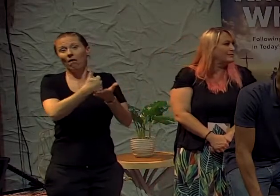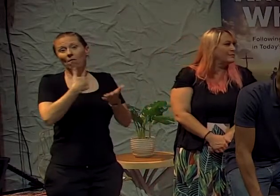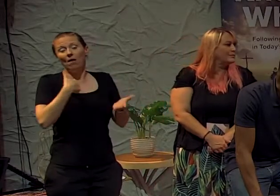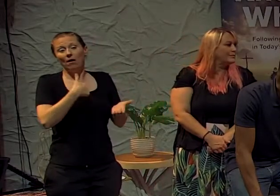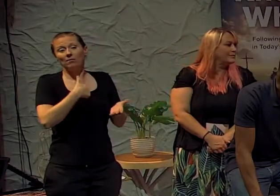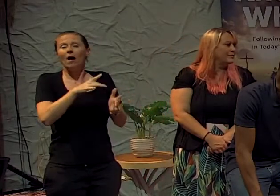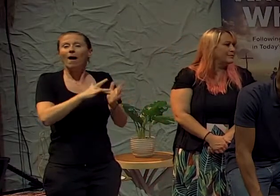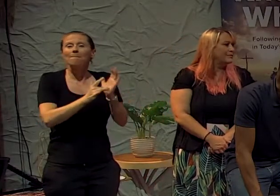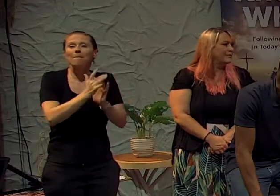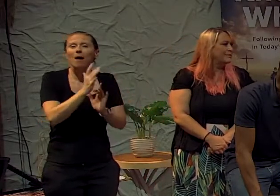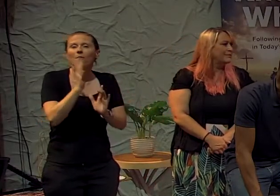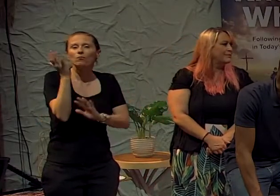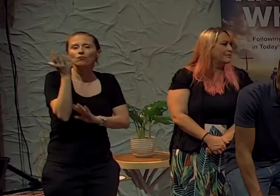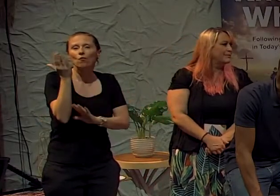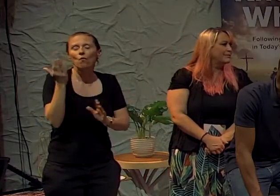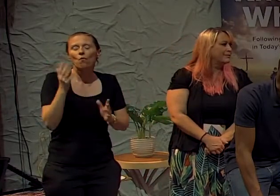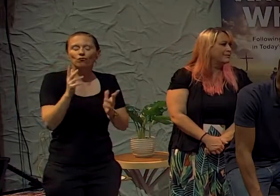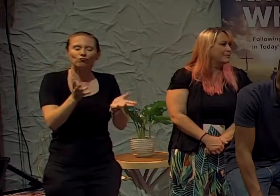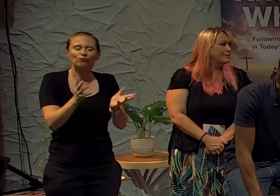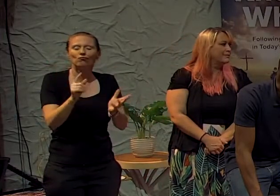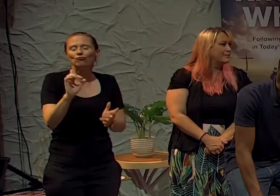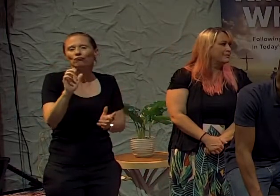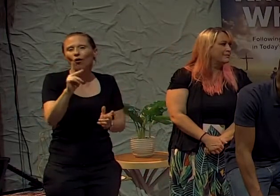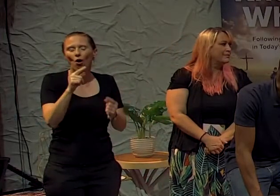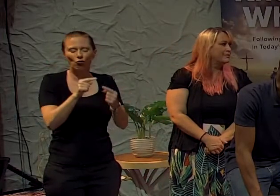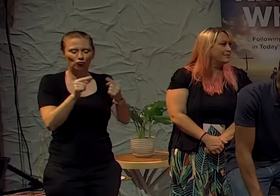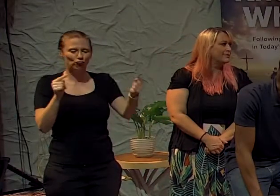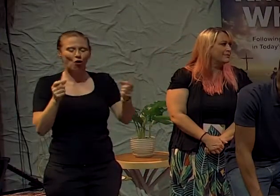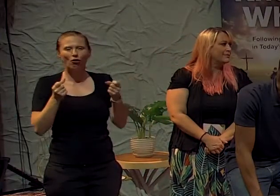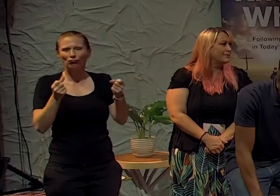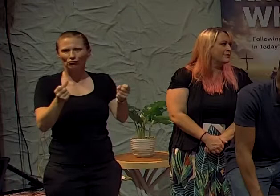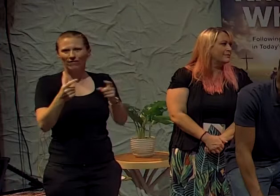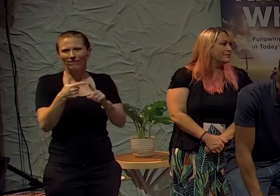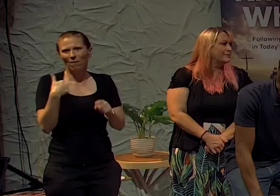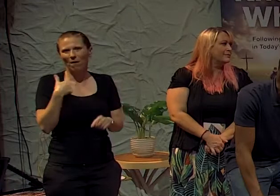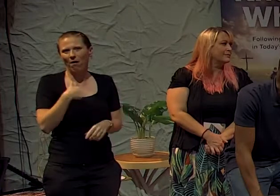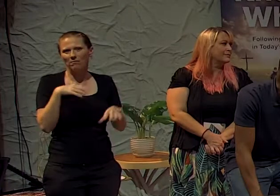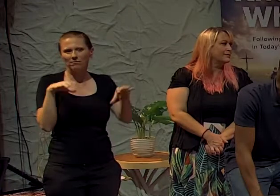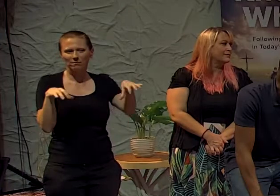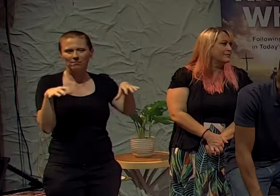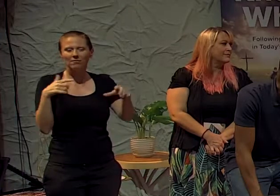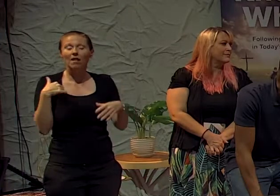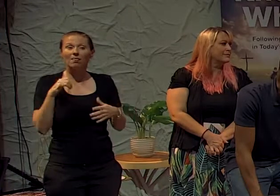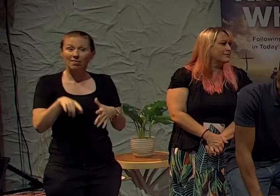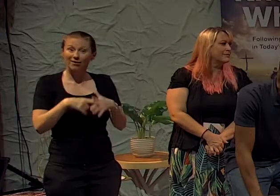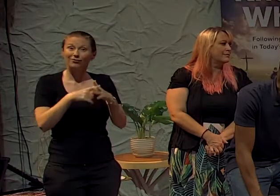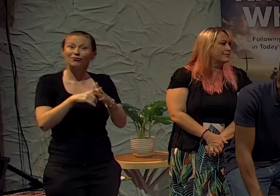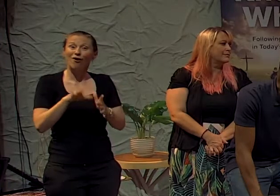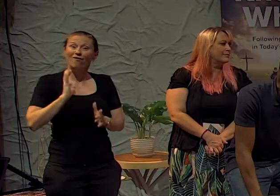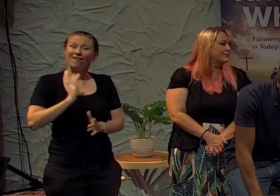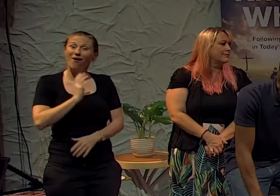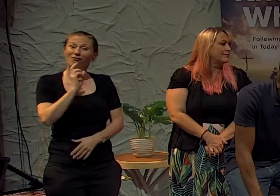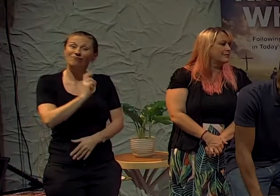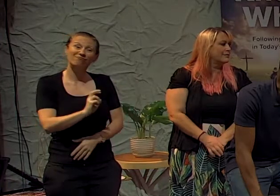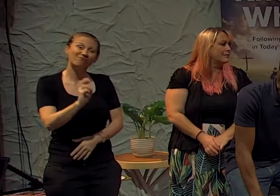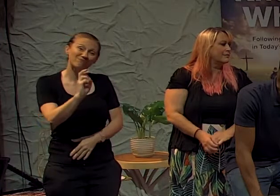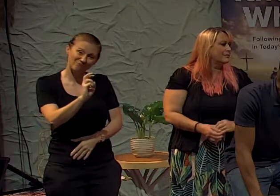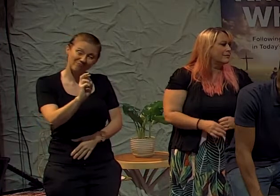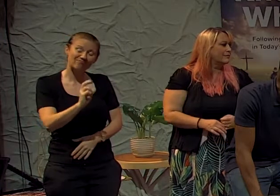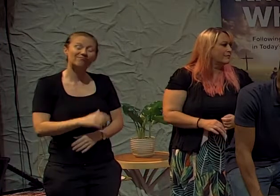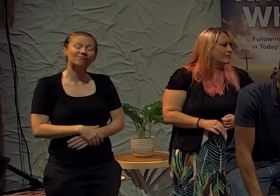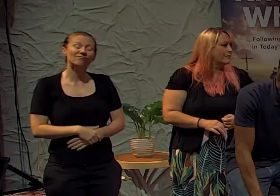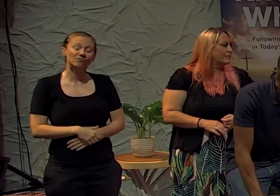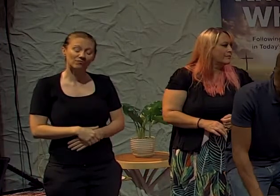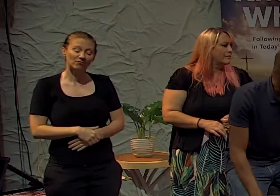Literally had a Bible talk across the street from us. And that started the journey. And, you know, the part of this